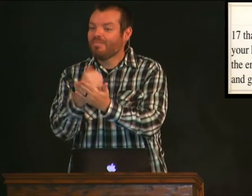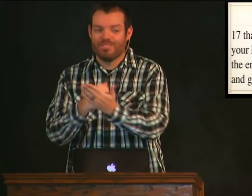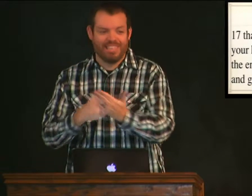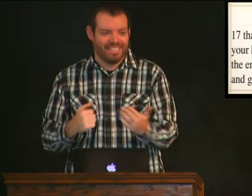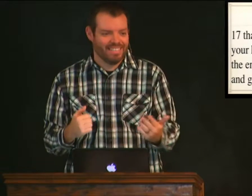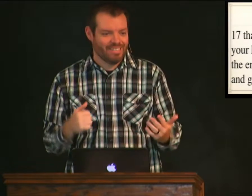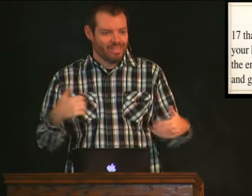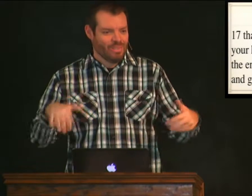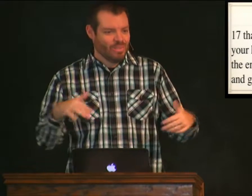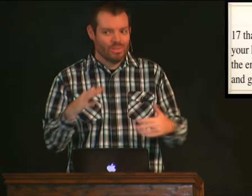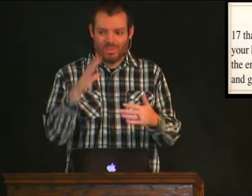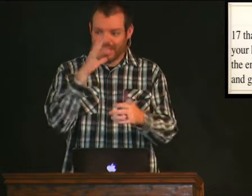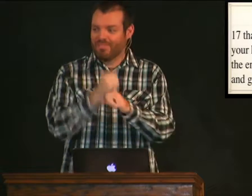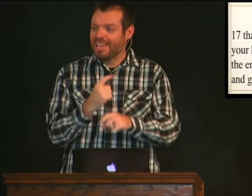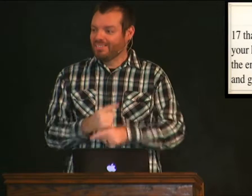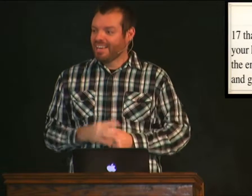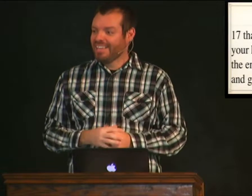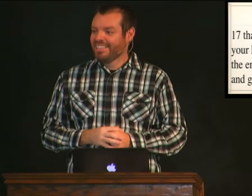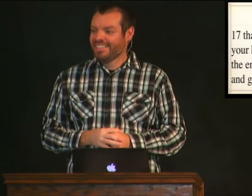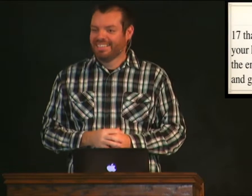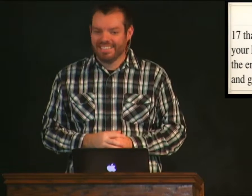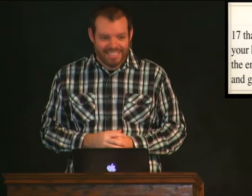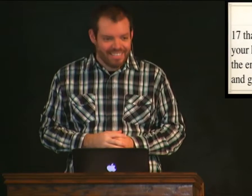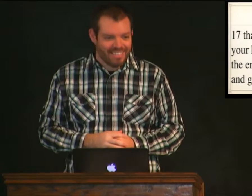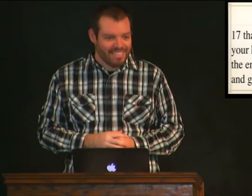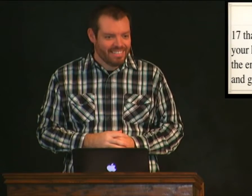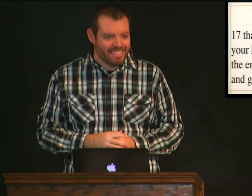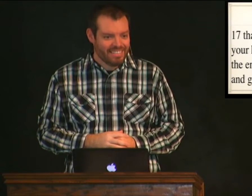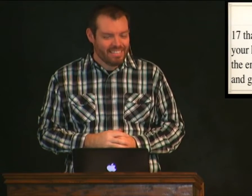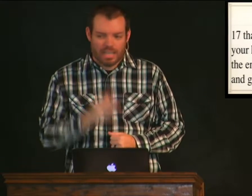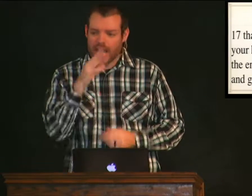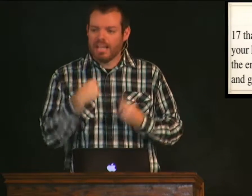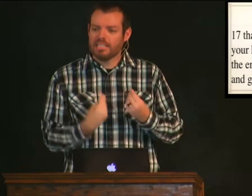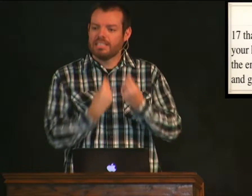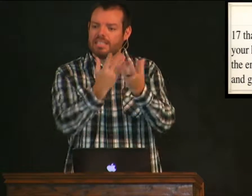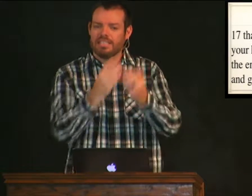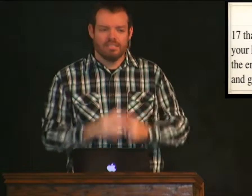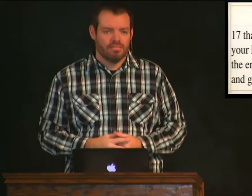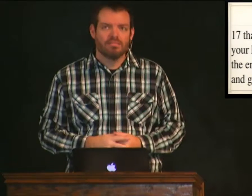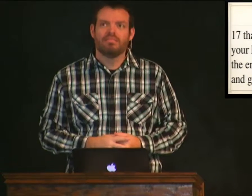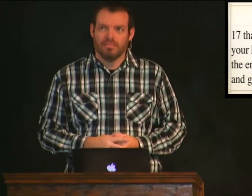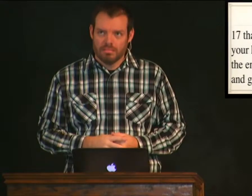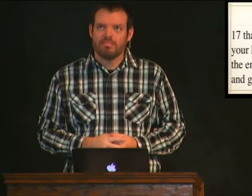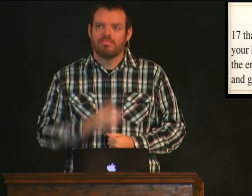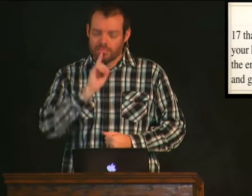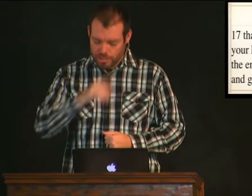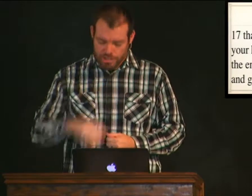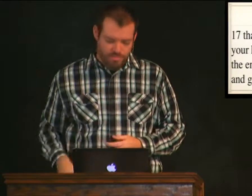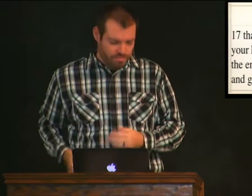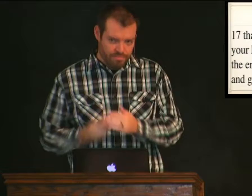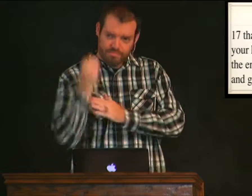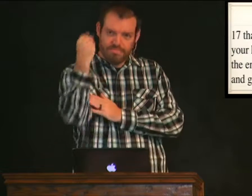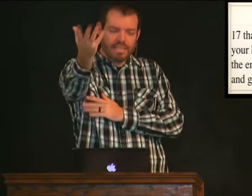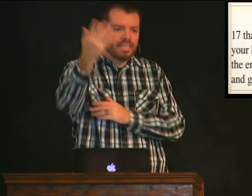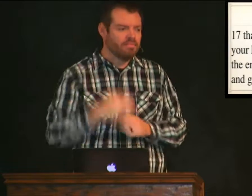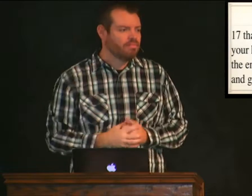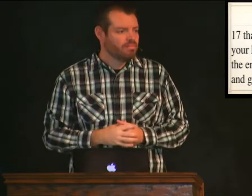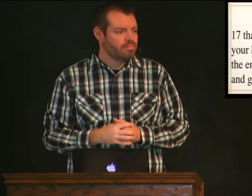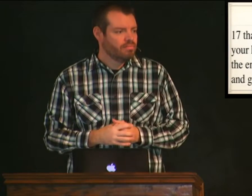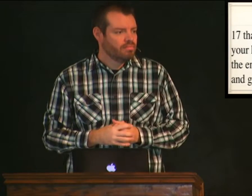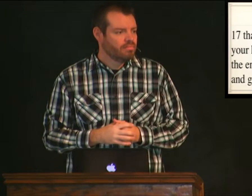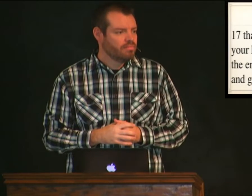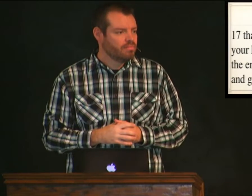Tithe and offering. Ooh, that's faith, right? God asks us to give. Sure. Thank